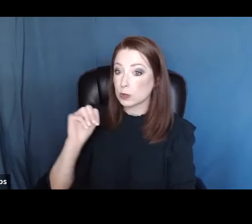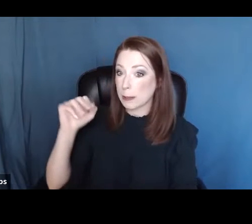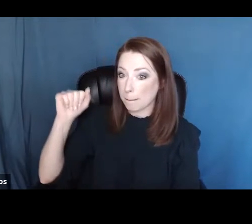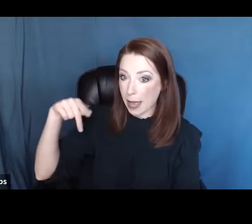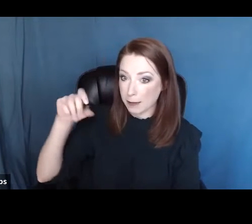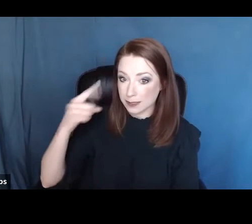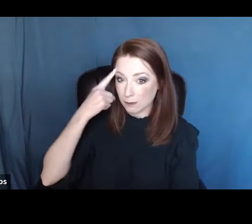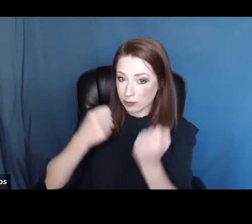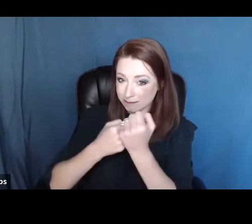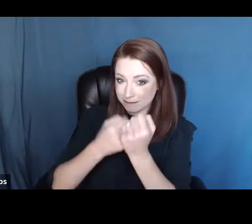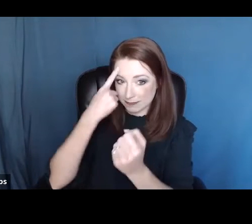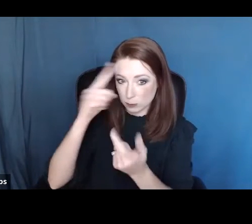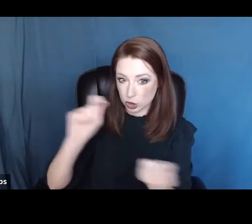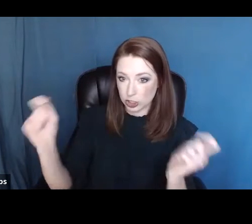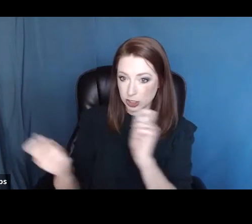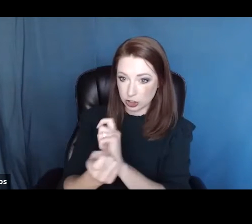And